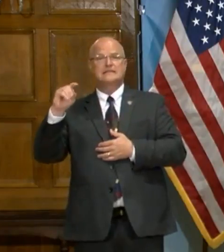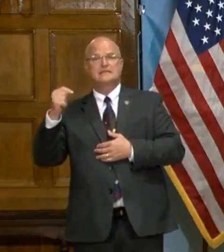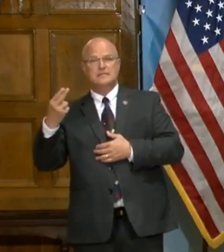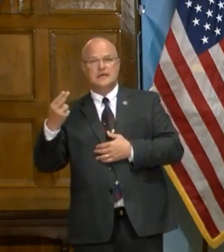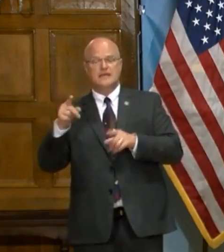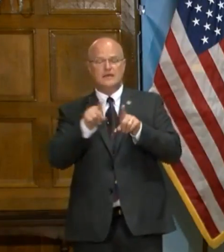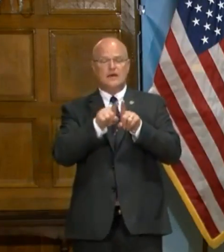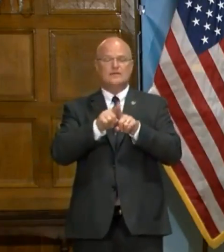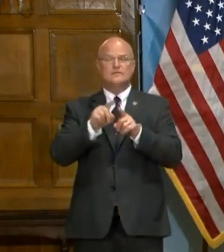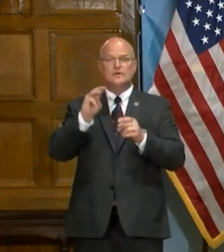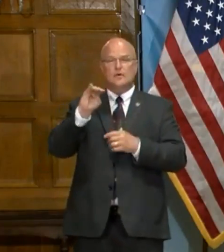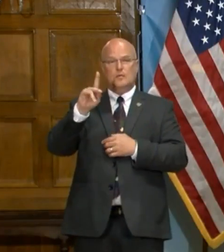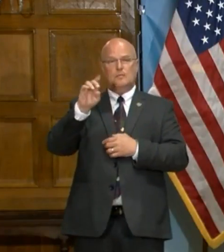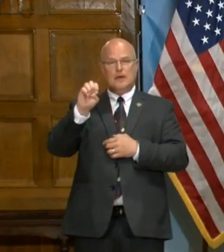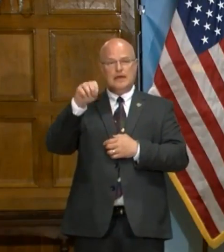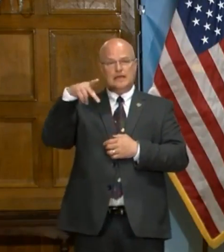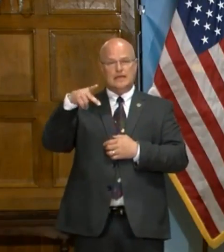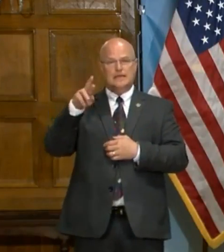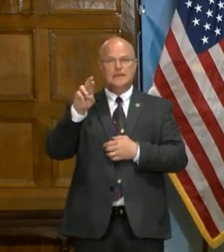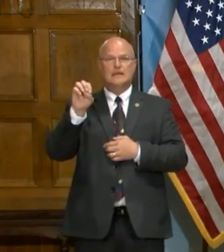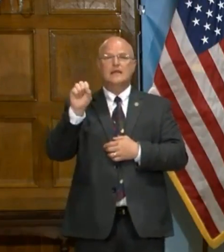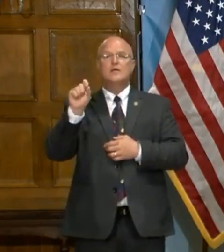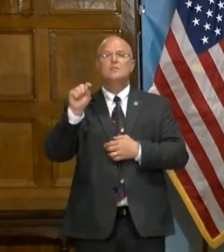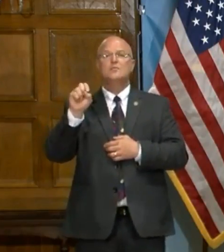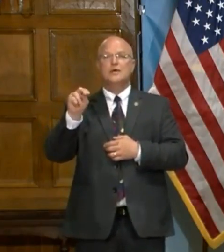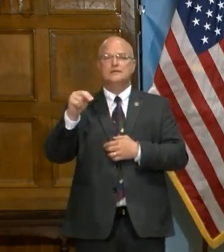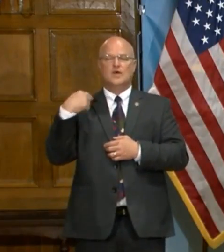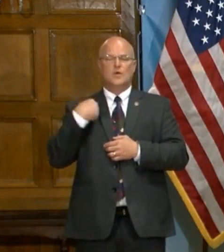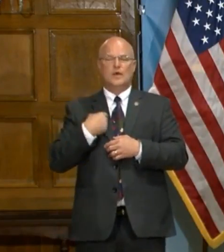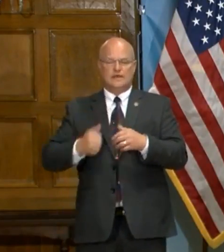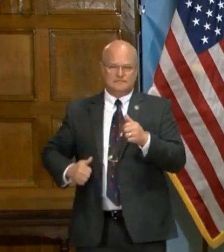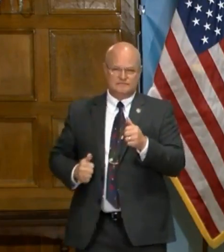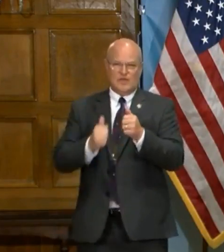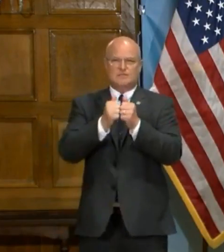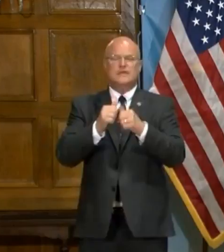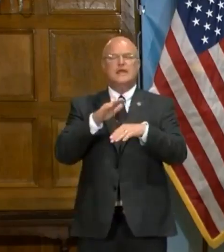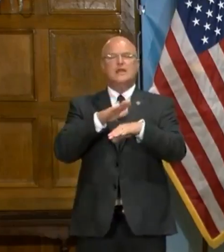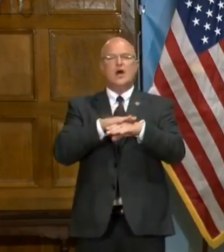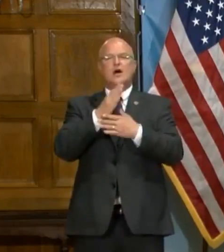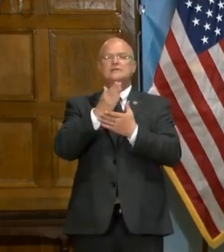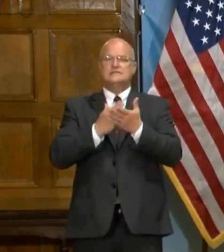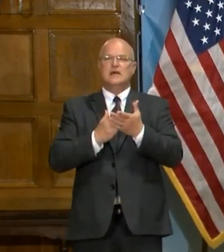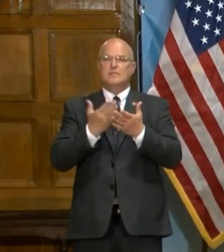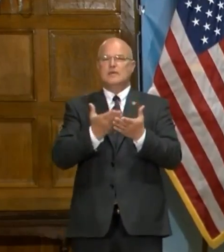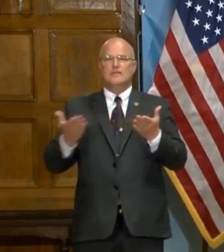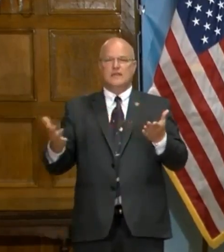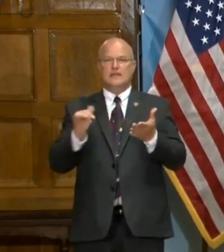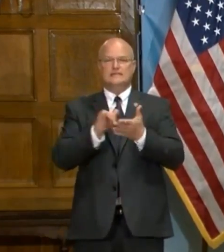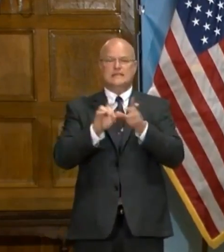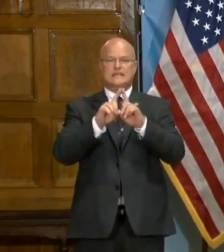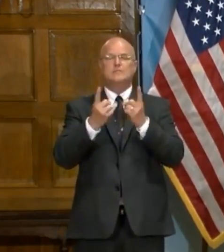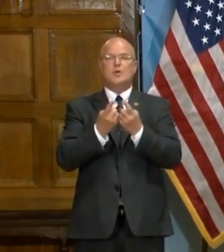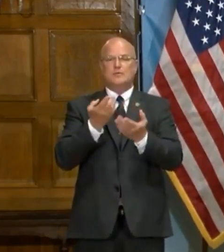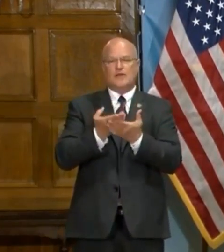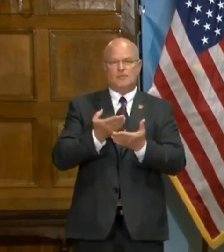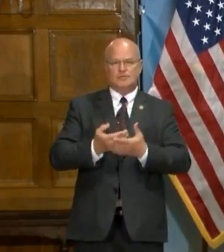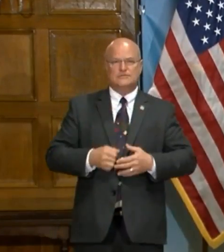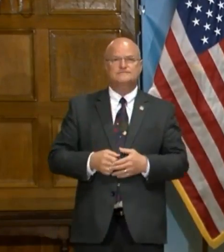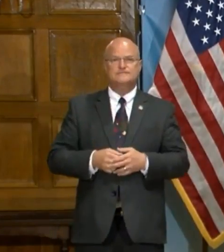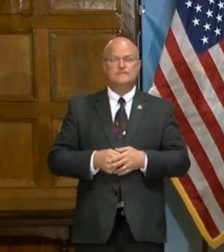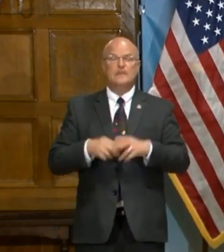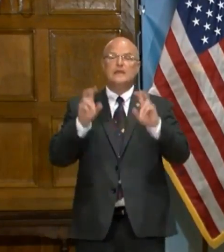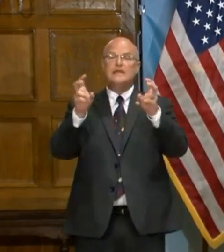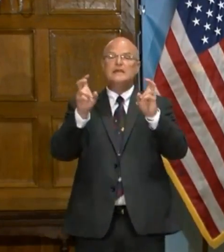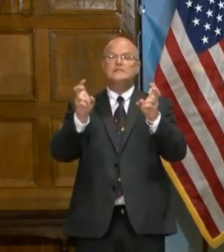also Director Mike Preston. Will be able to give us an update on some of the things in the Department of Commerce.